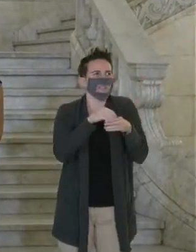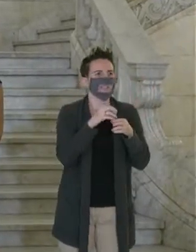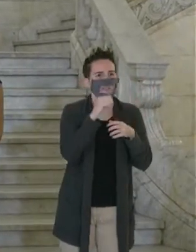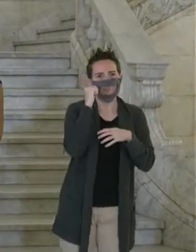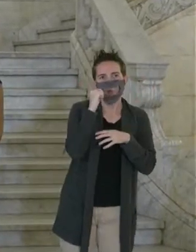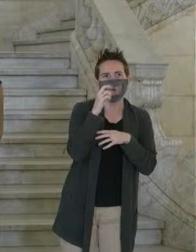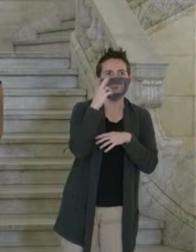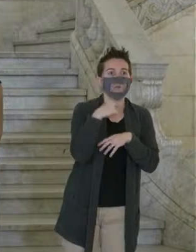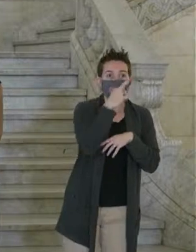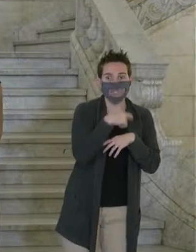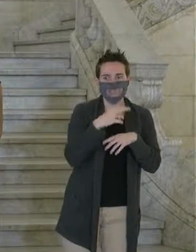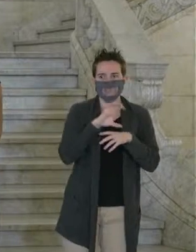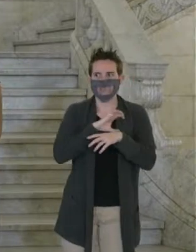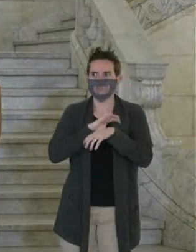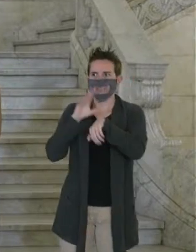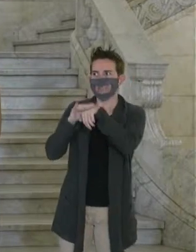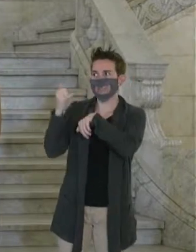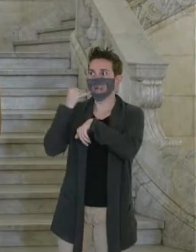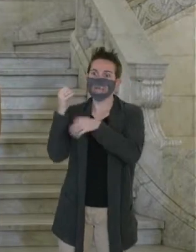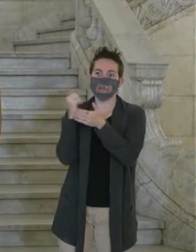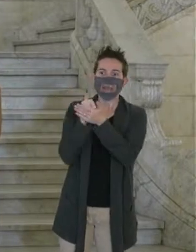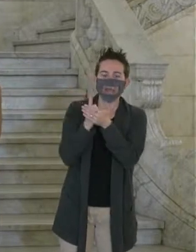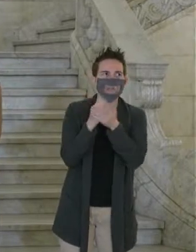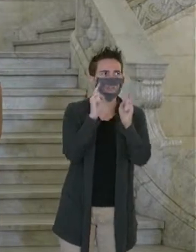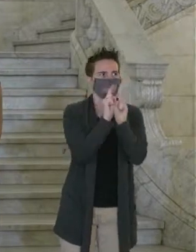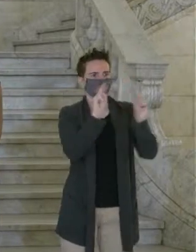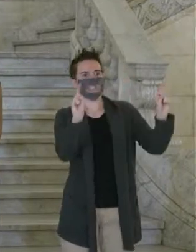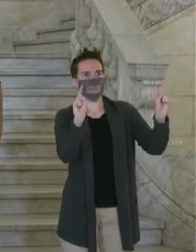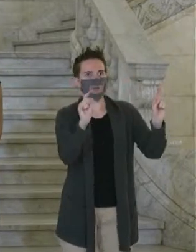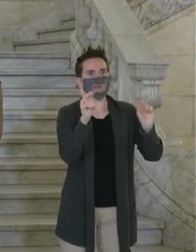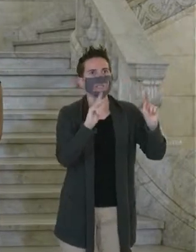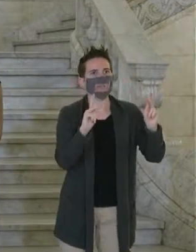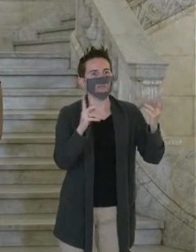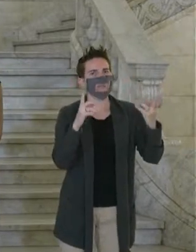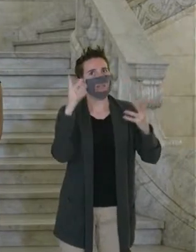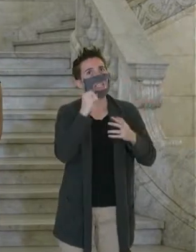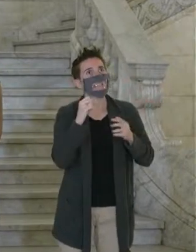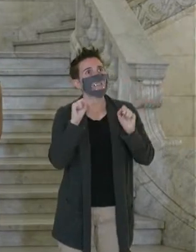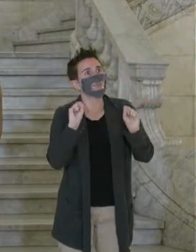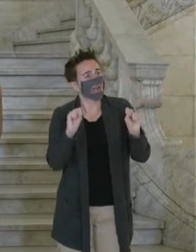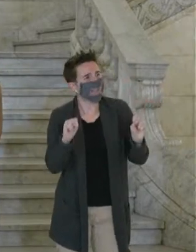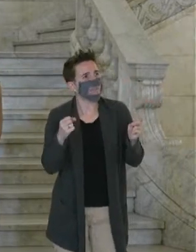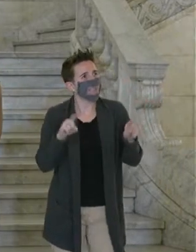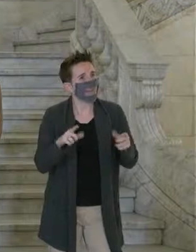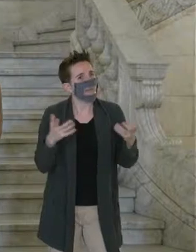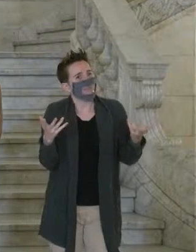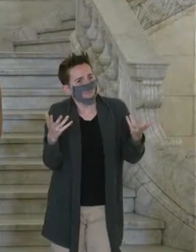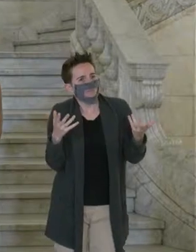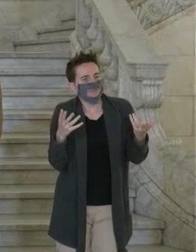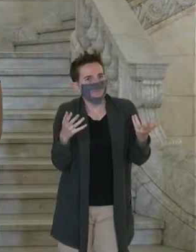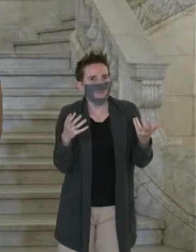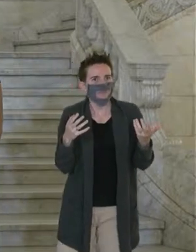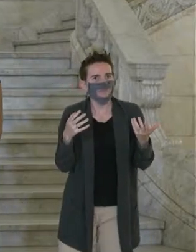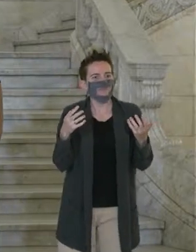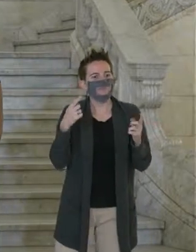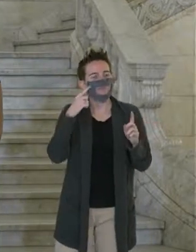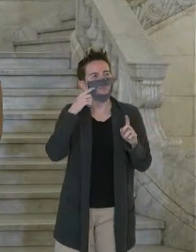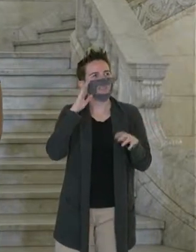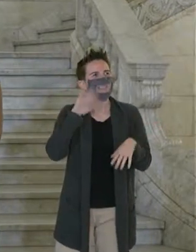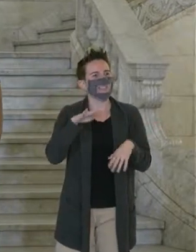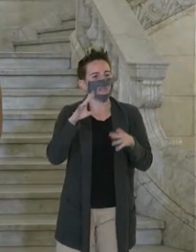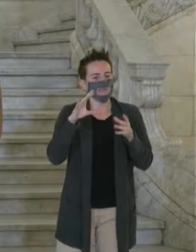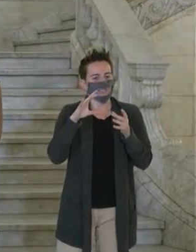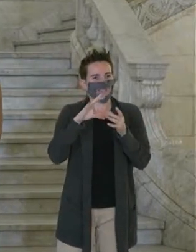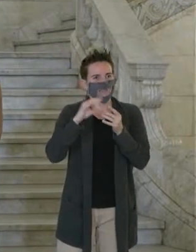police have to be called to separate patrons. But I guess that's always a possibility. But The narrative about police